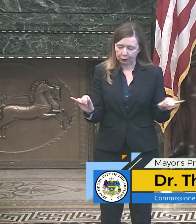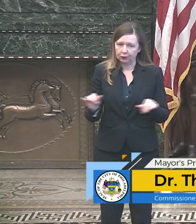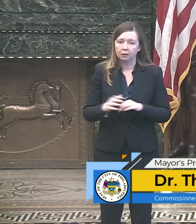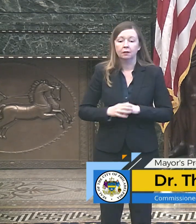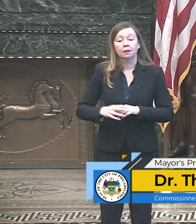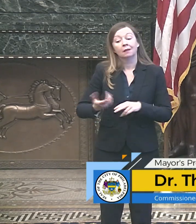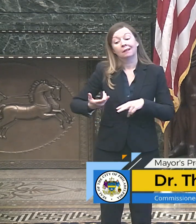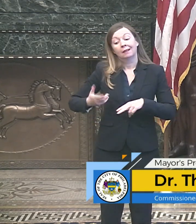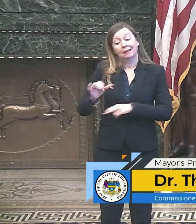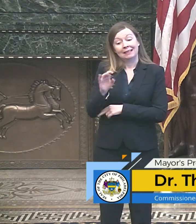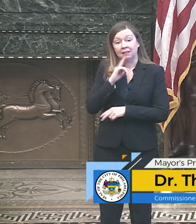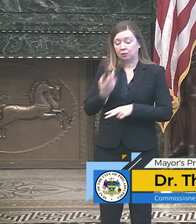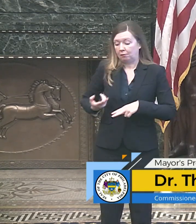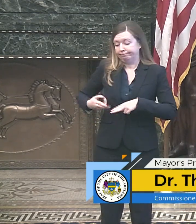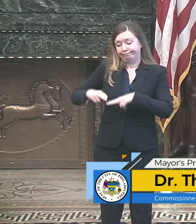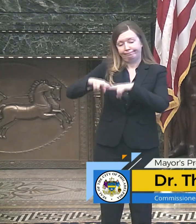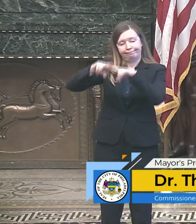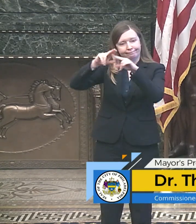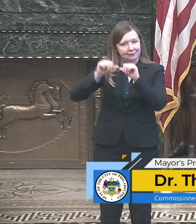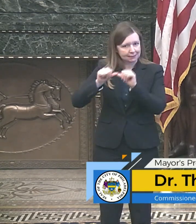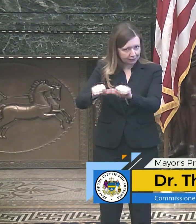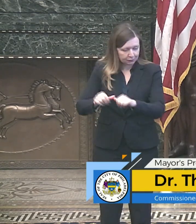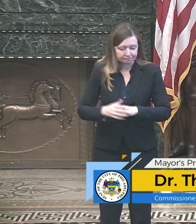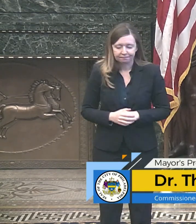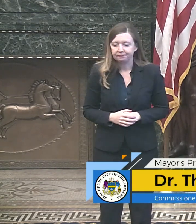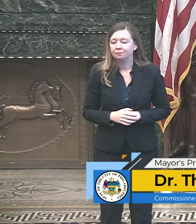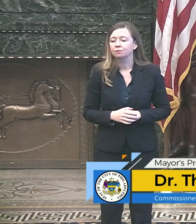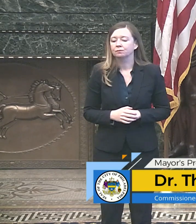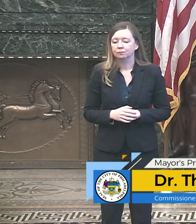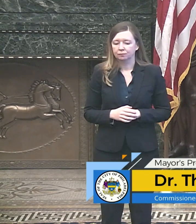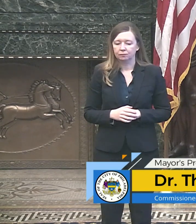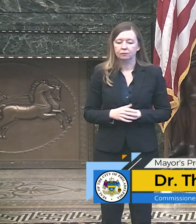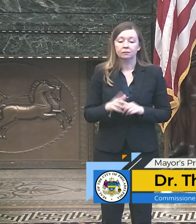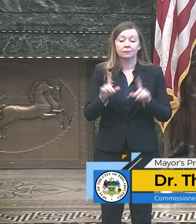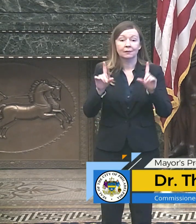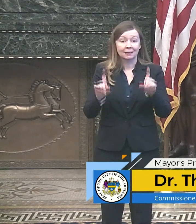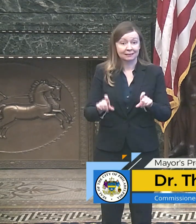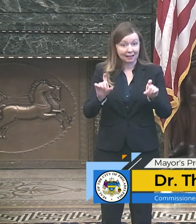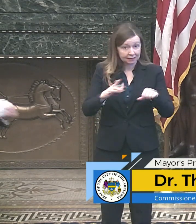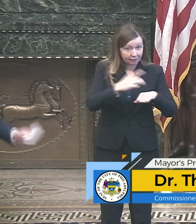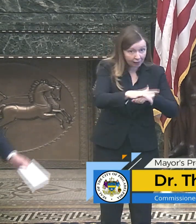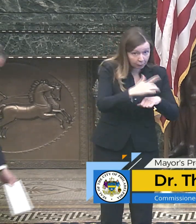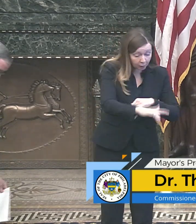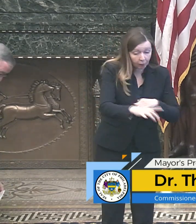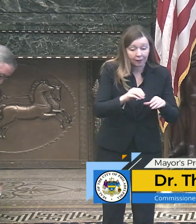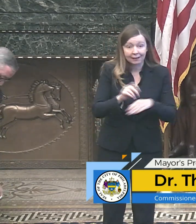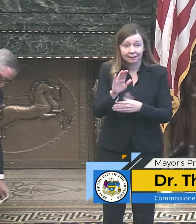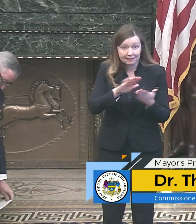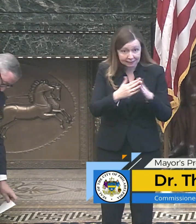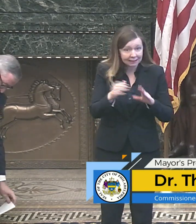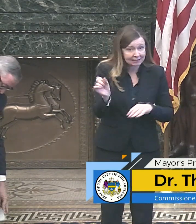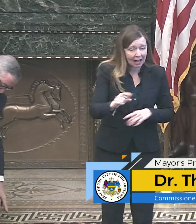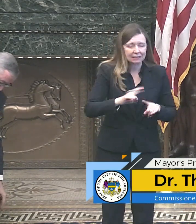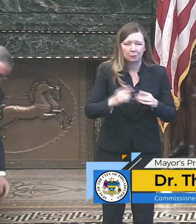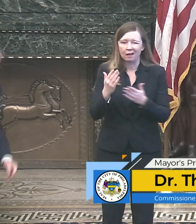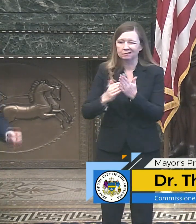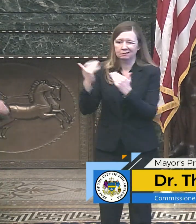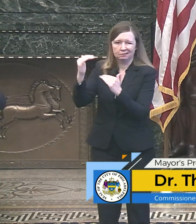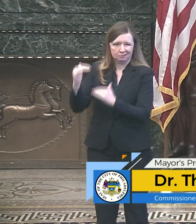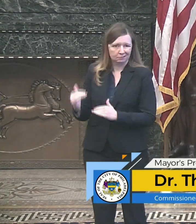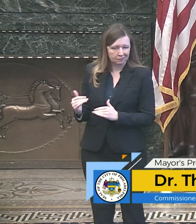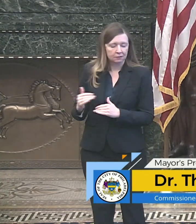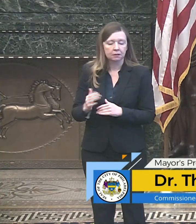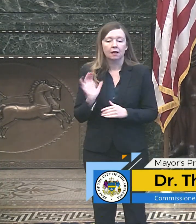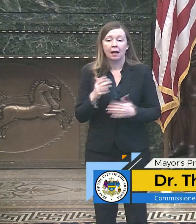a continued growth in cases of the coronavirus infection in Philadelphia, with the testing available in the city, but somewhat limited, and our